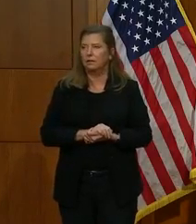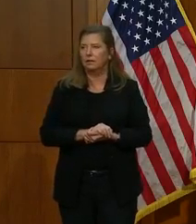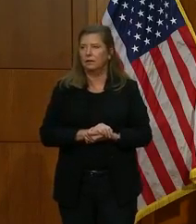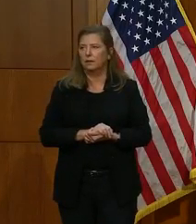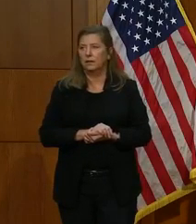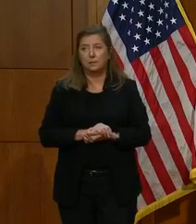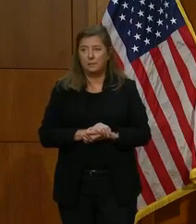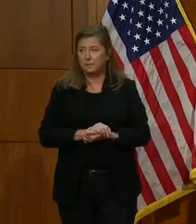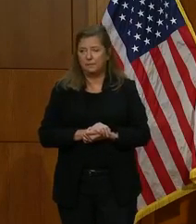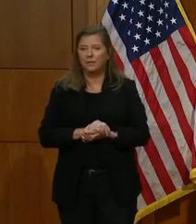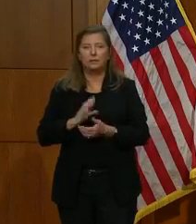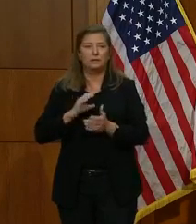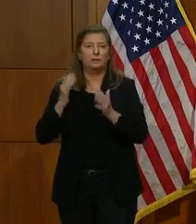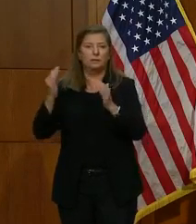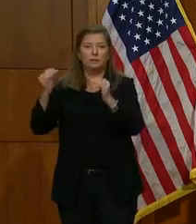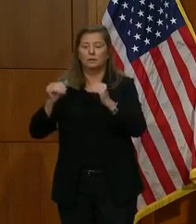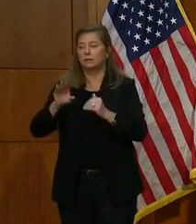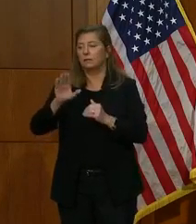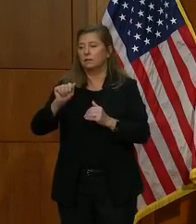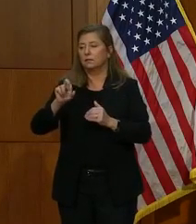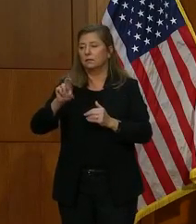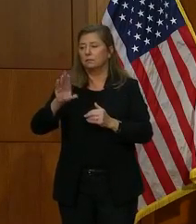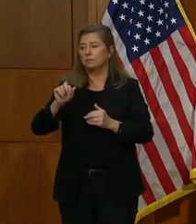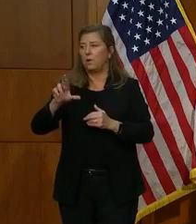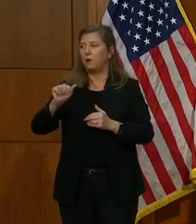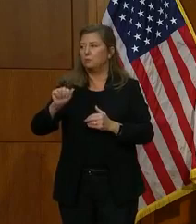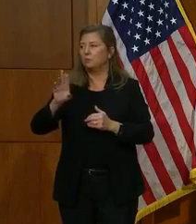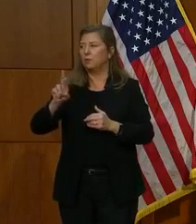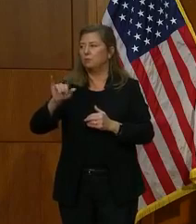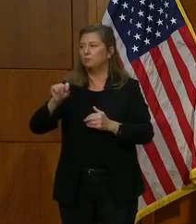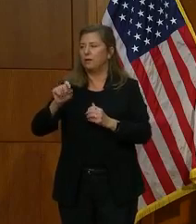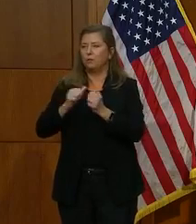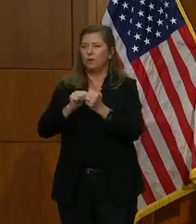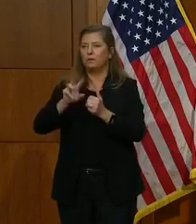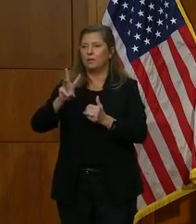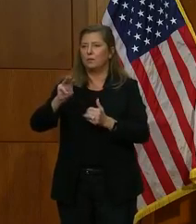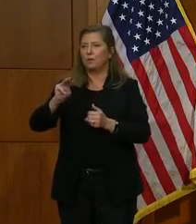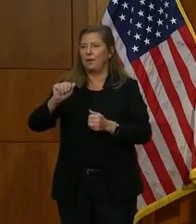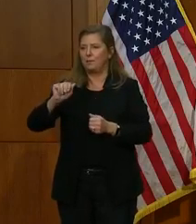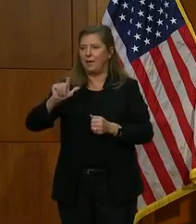All right. We will try Barbara Britt with WMAL Radio.